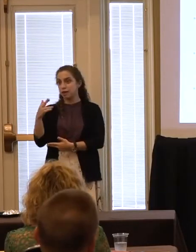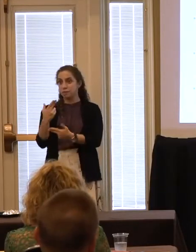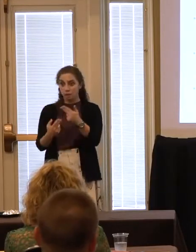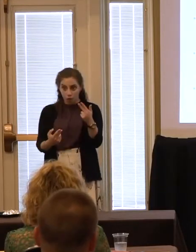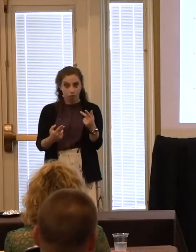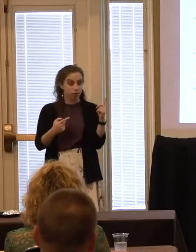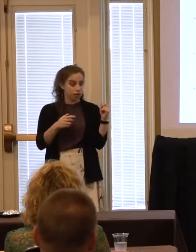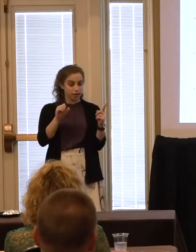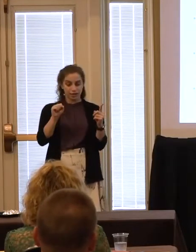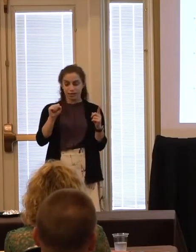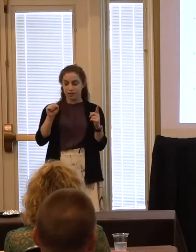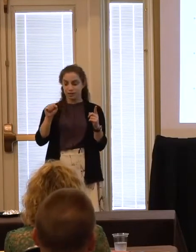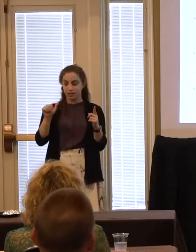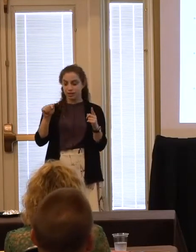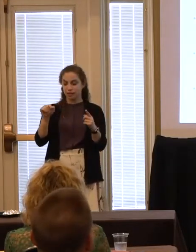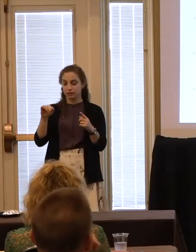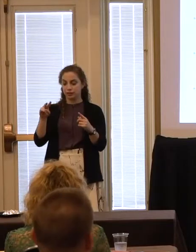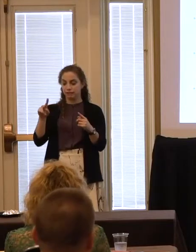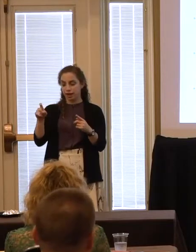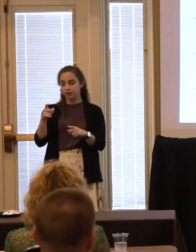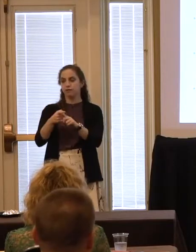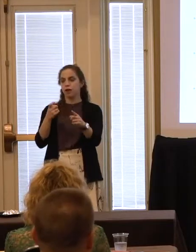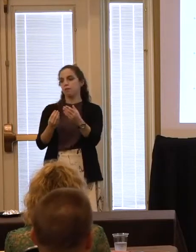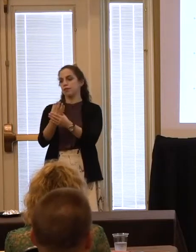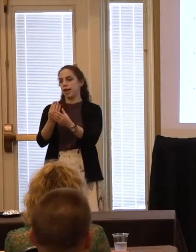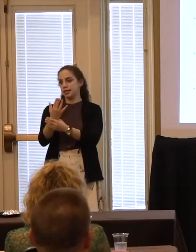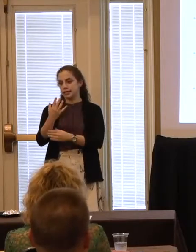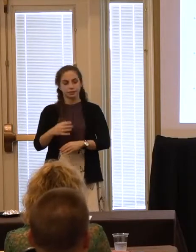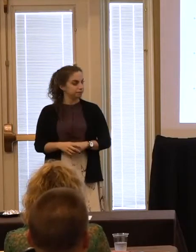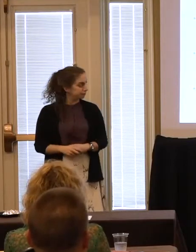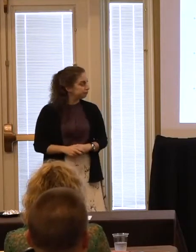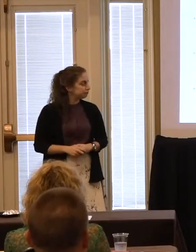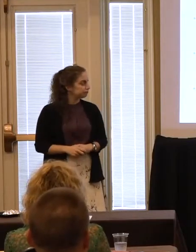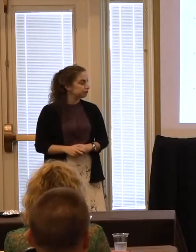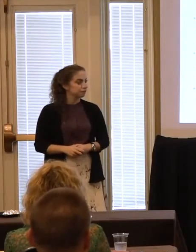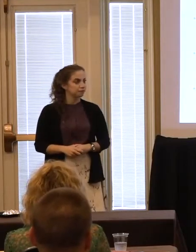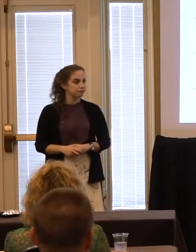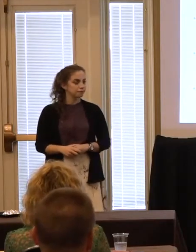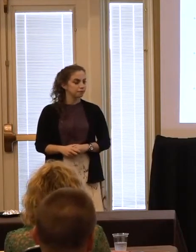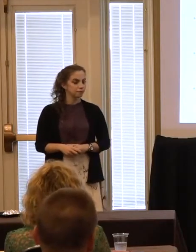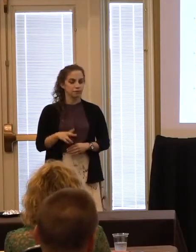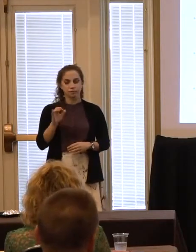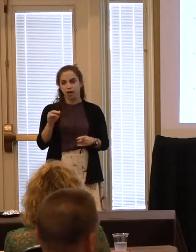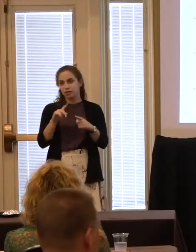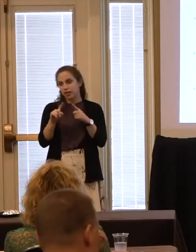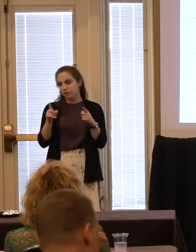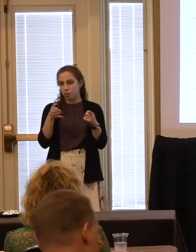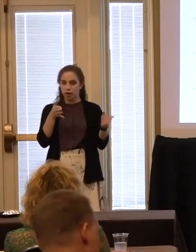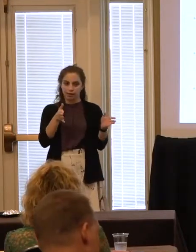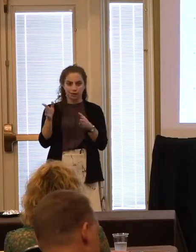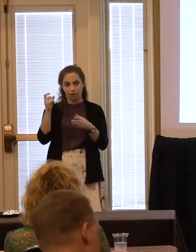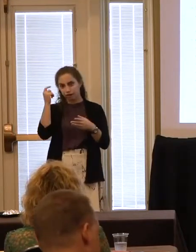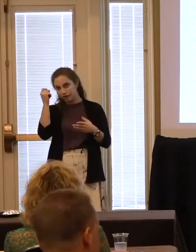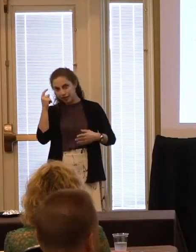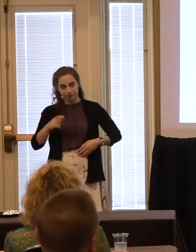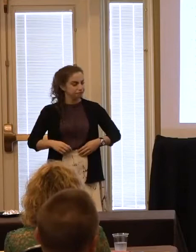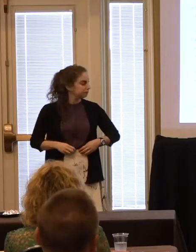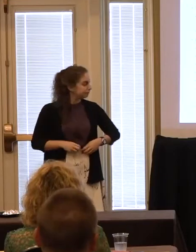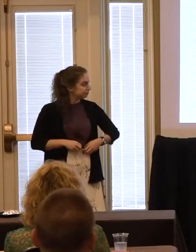in Sativax is derived from the plant. So, all right, so that's different ways of understanding what we're talking